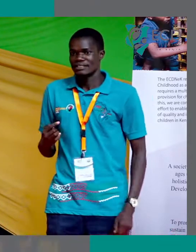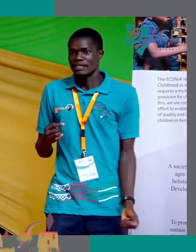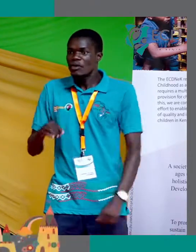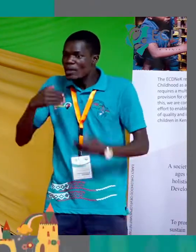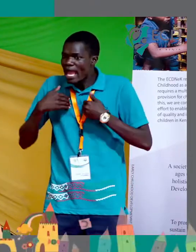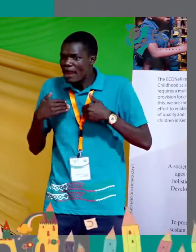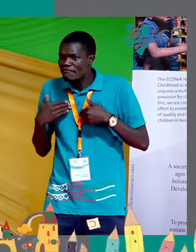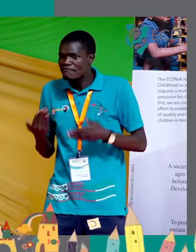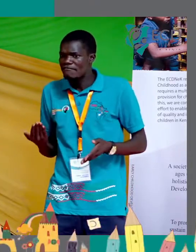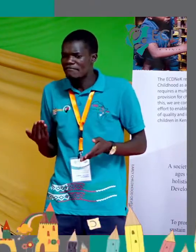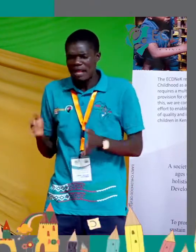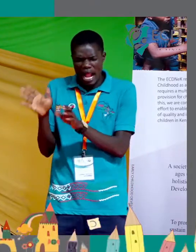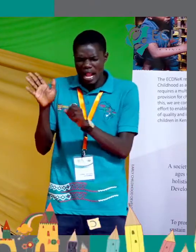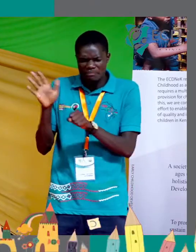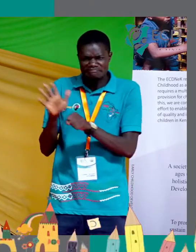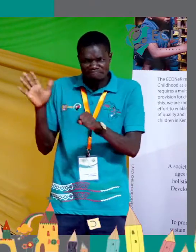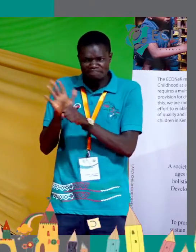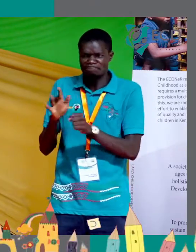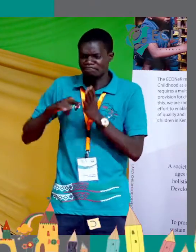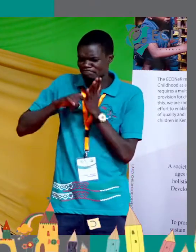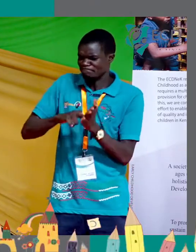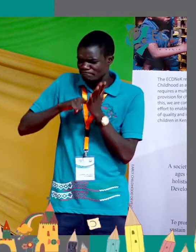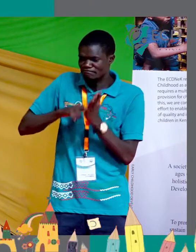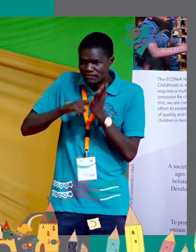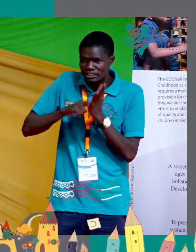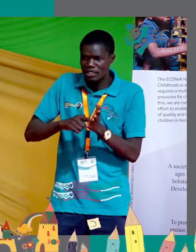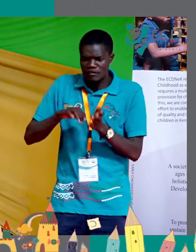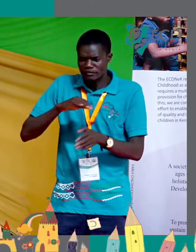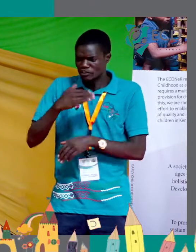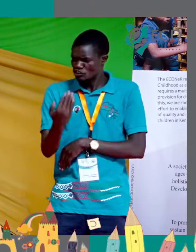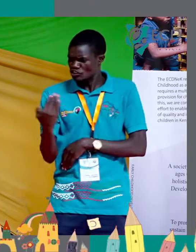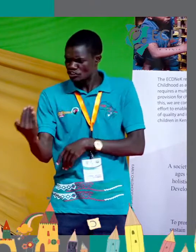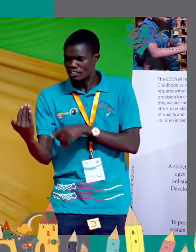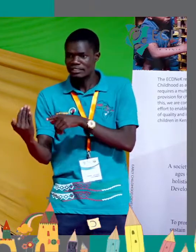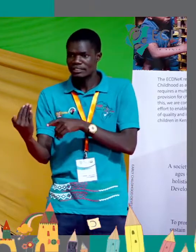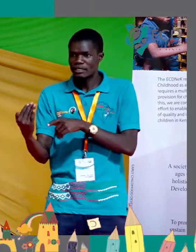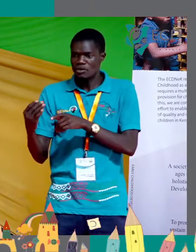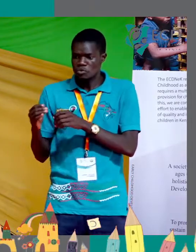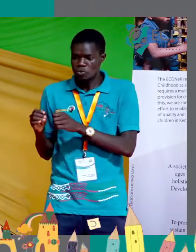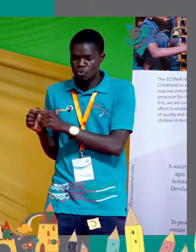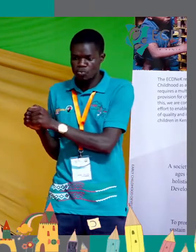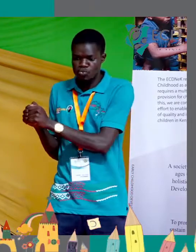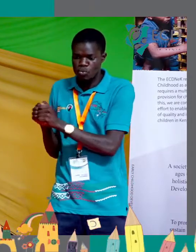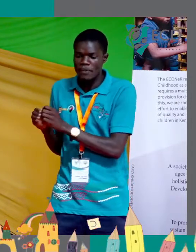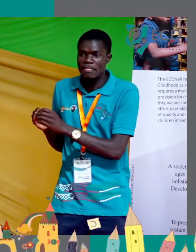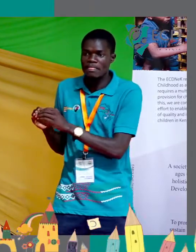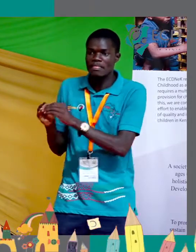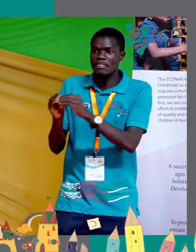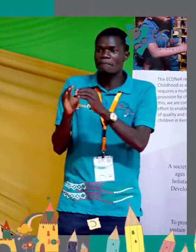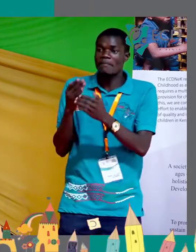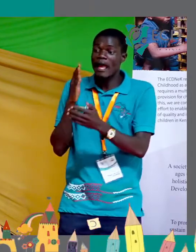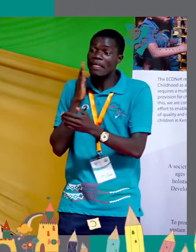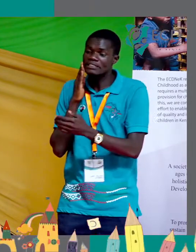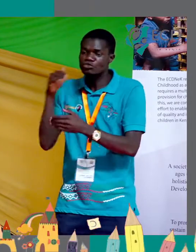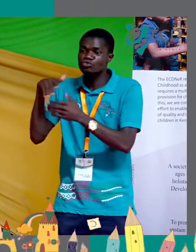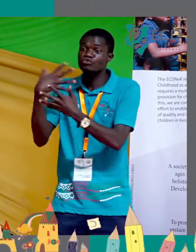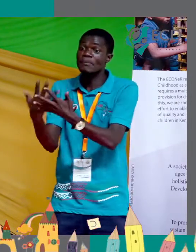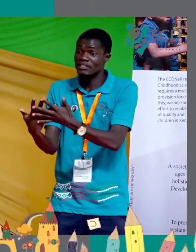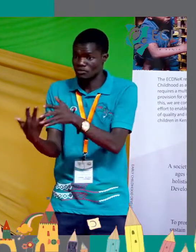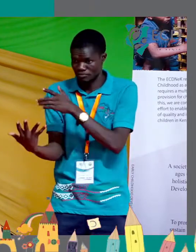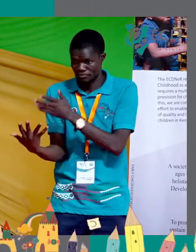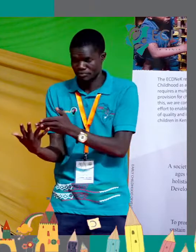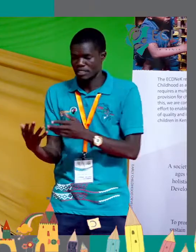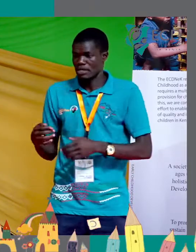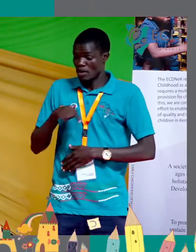lot of emphasis on children accompanying their mothers in prison and children generally.